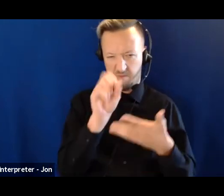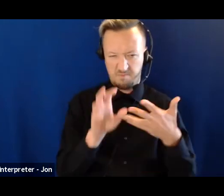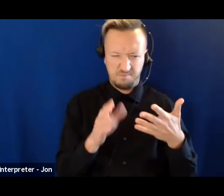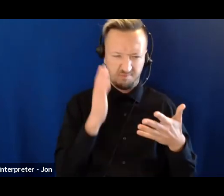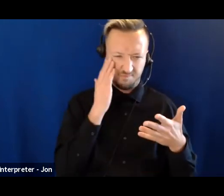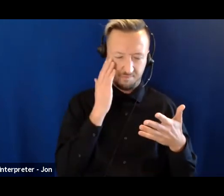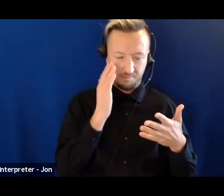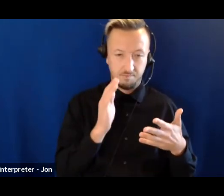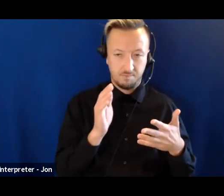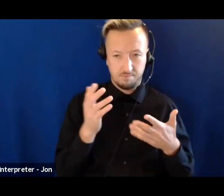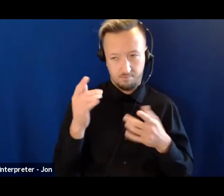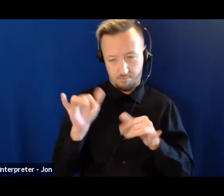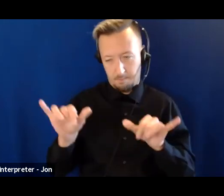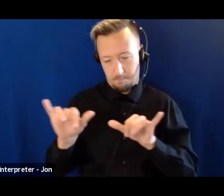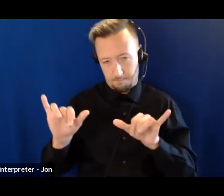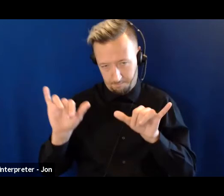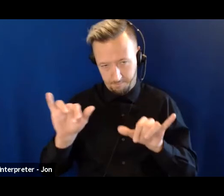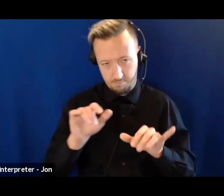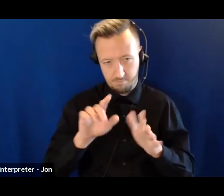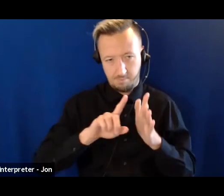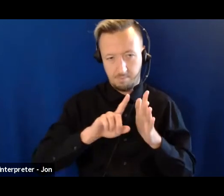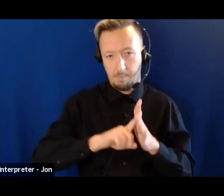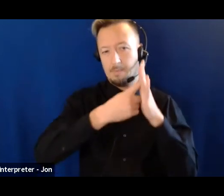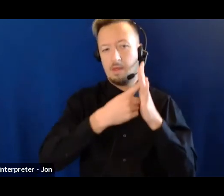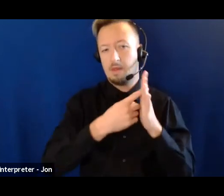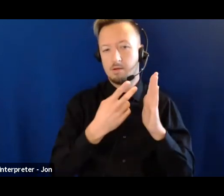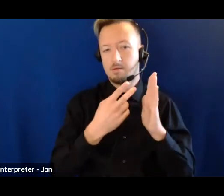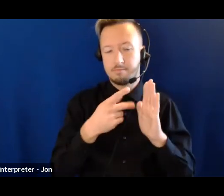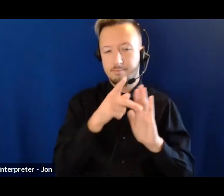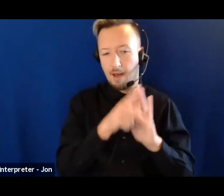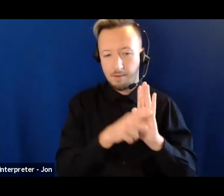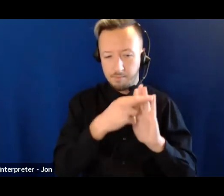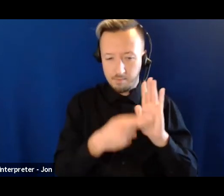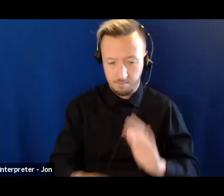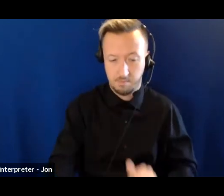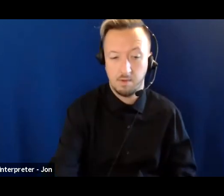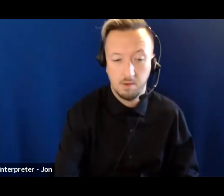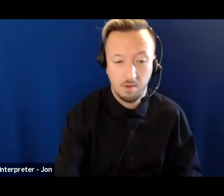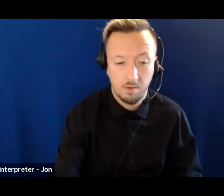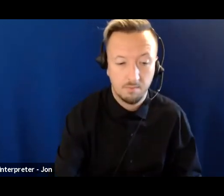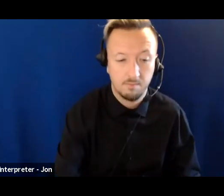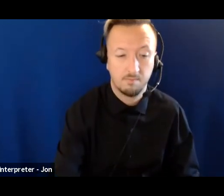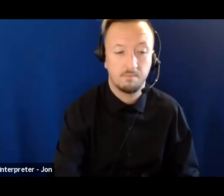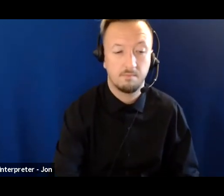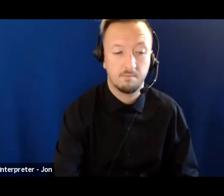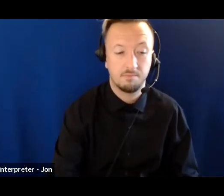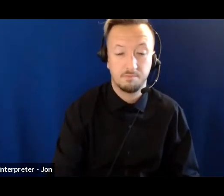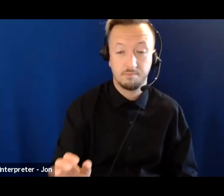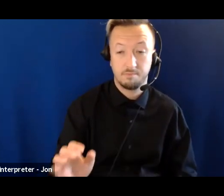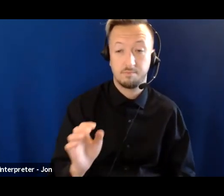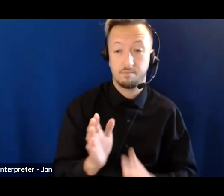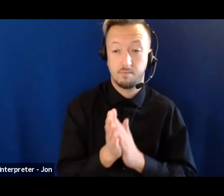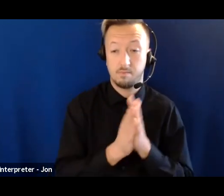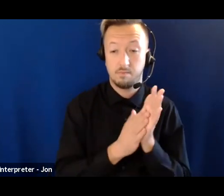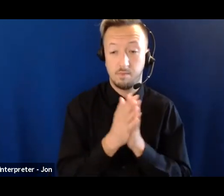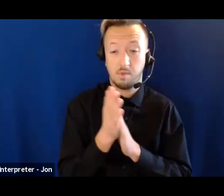you've had those go over or gone over many times before.